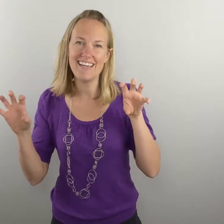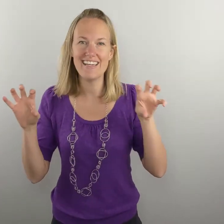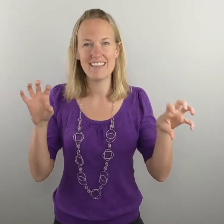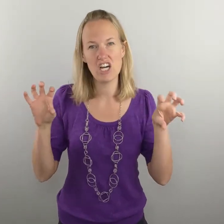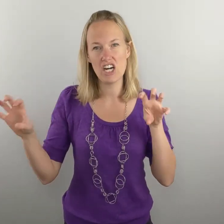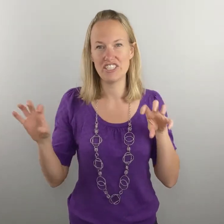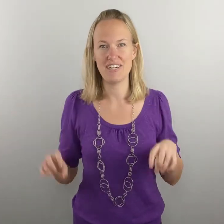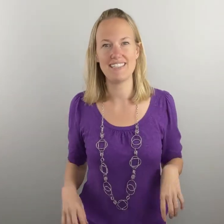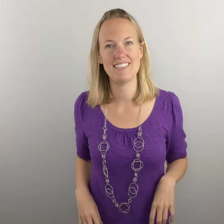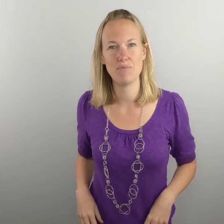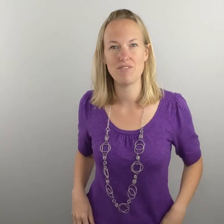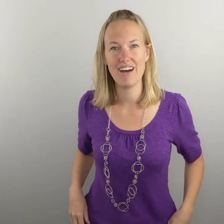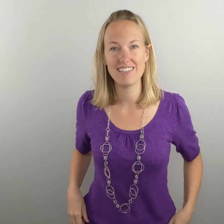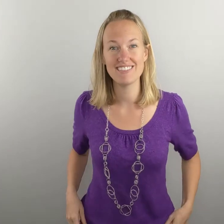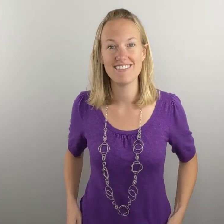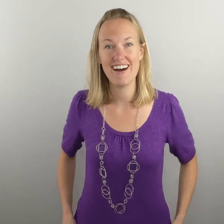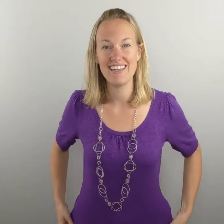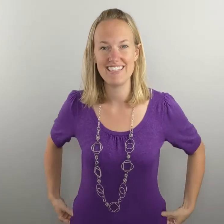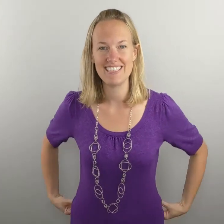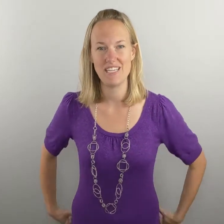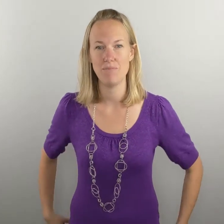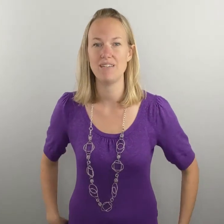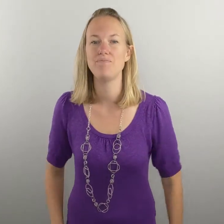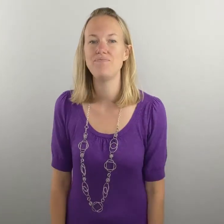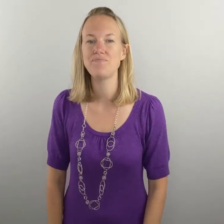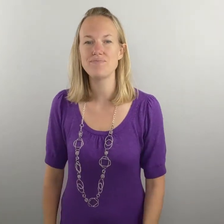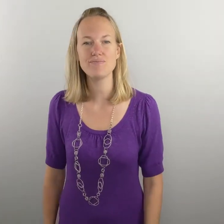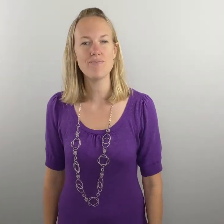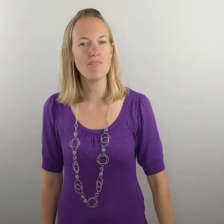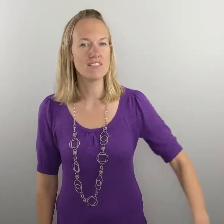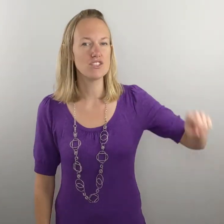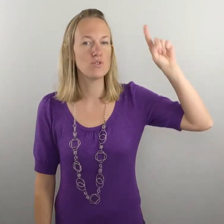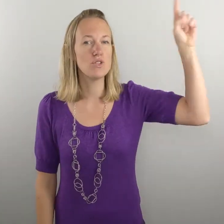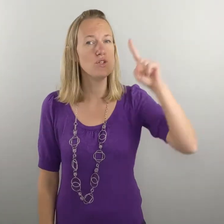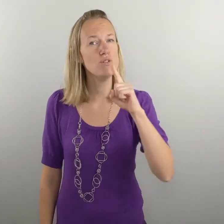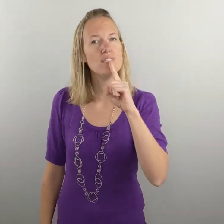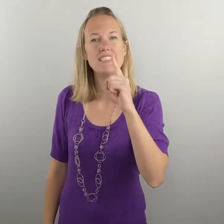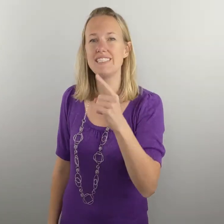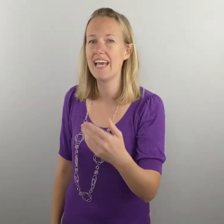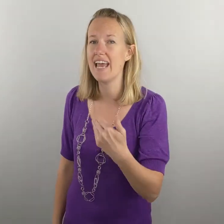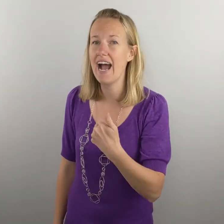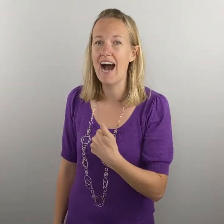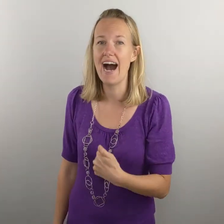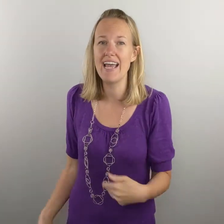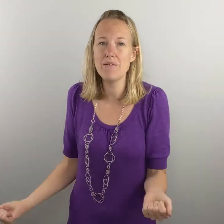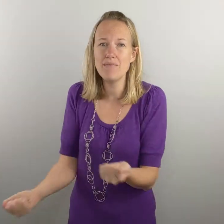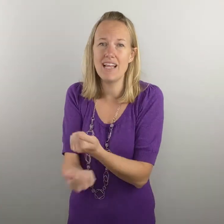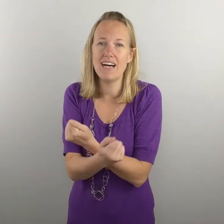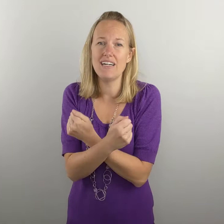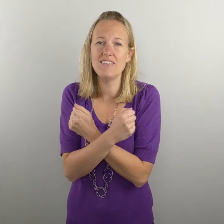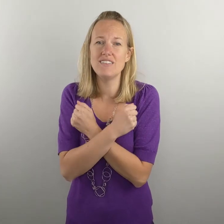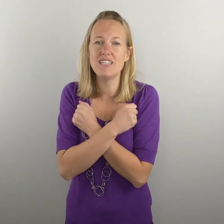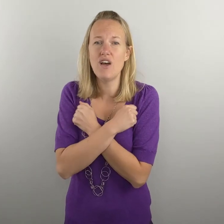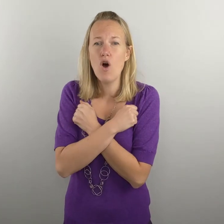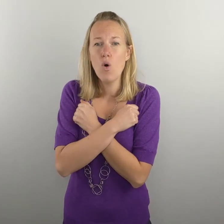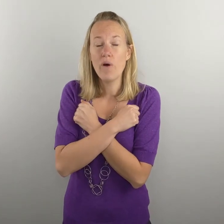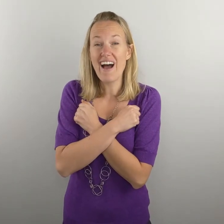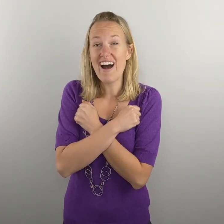like the contrast it provides, so I like to keep it. So you say I am loved when I